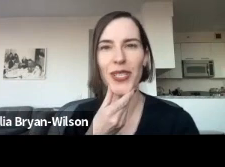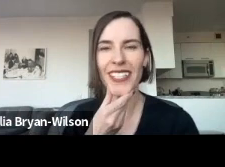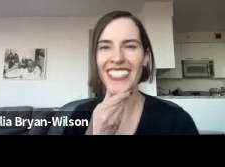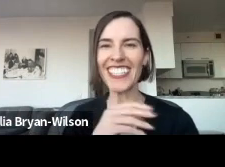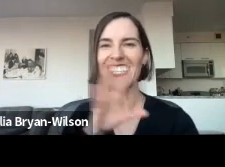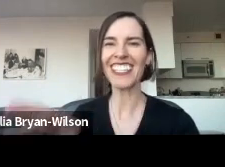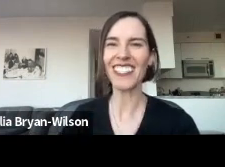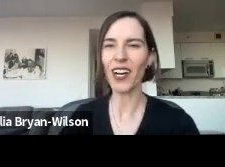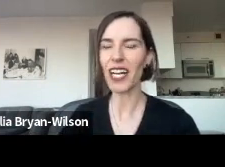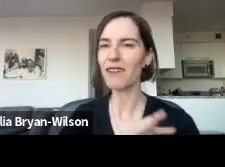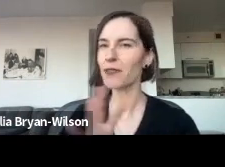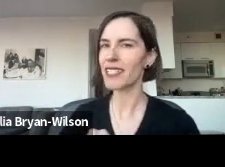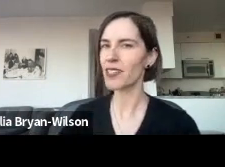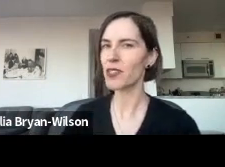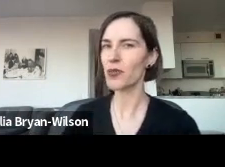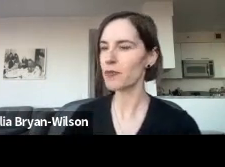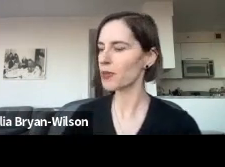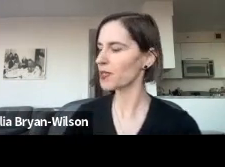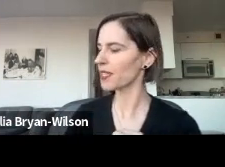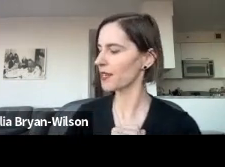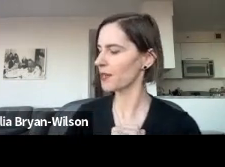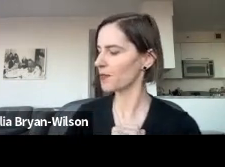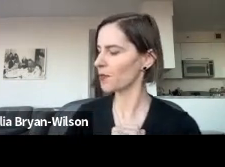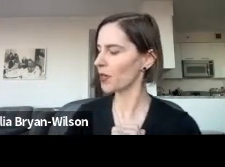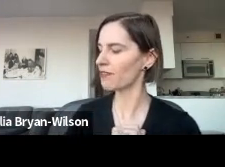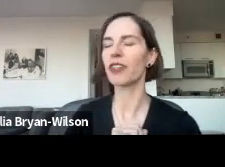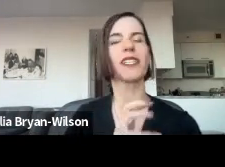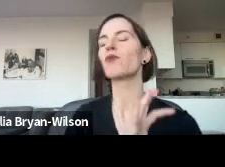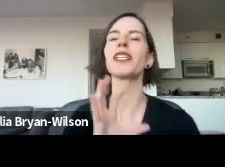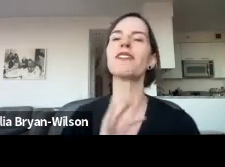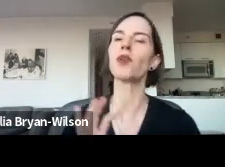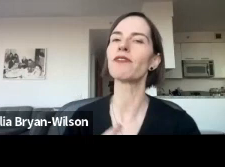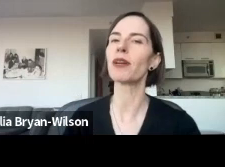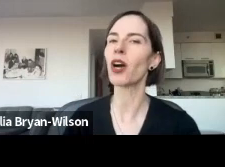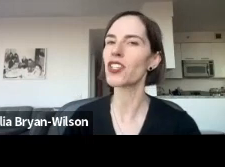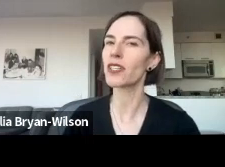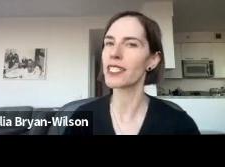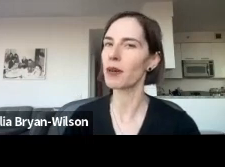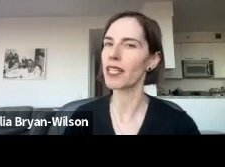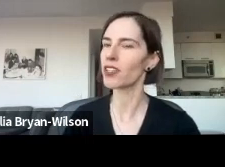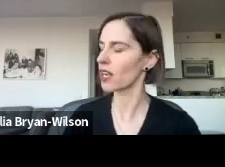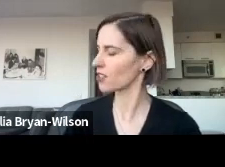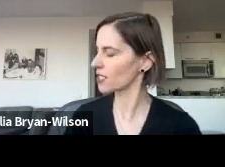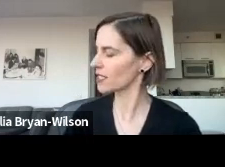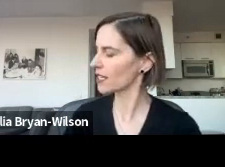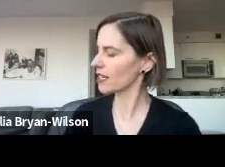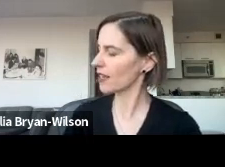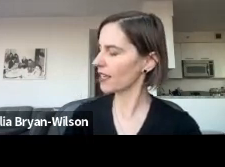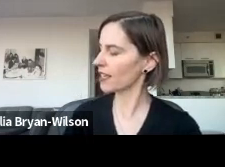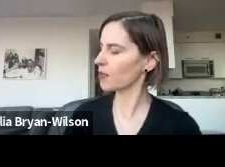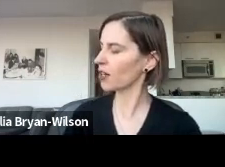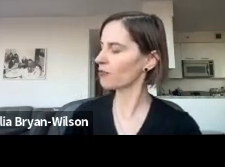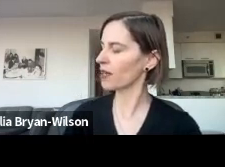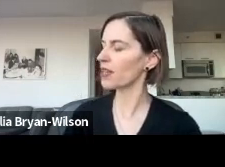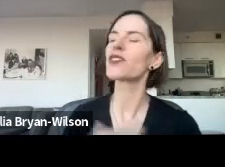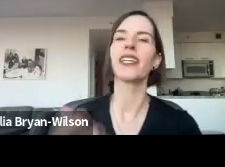of lacuna in the archive around Santos Reinbold. We have really only very partial and spotty chronologies.